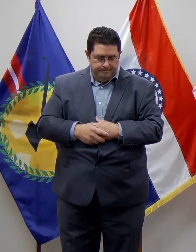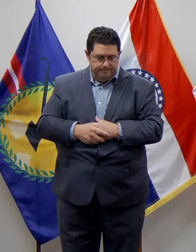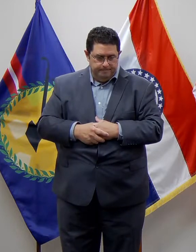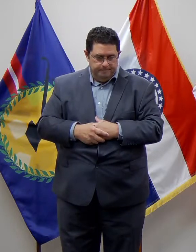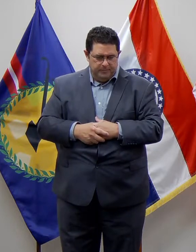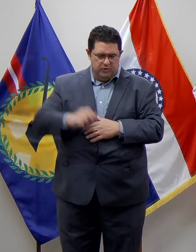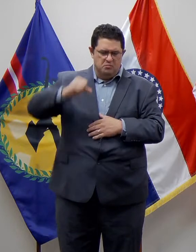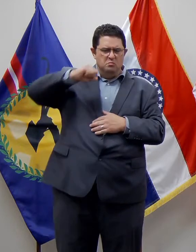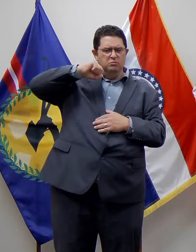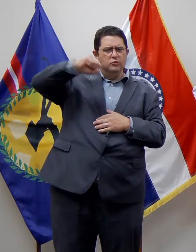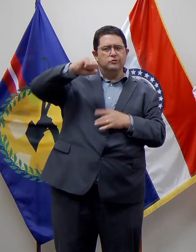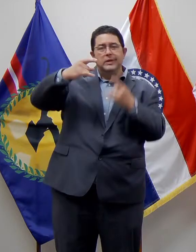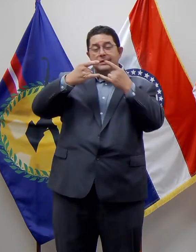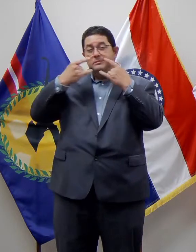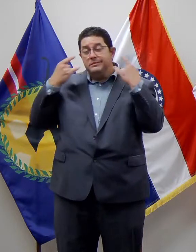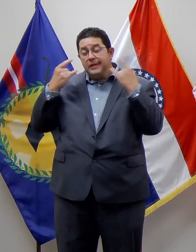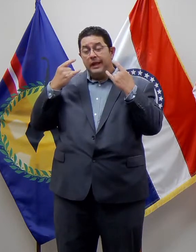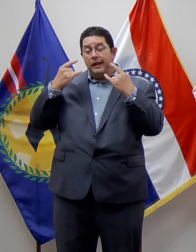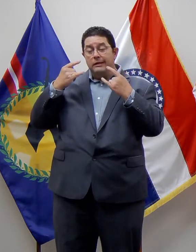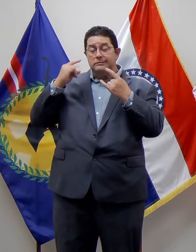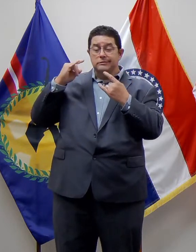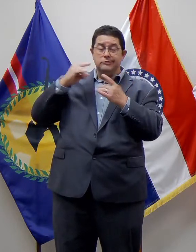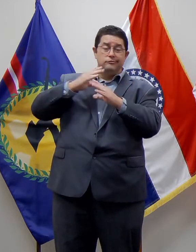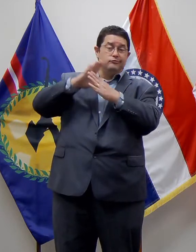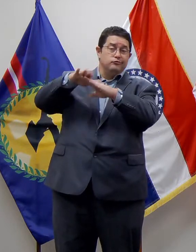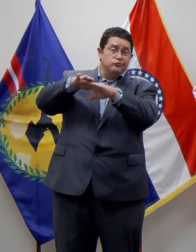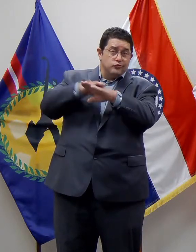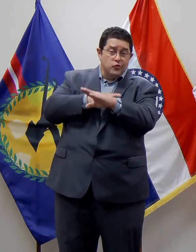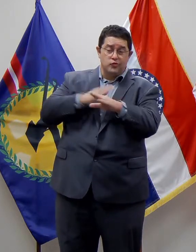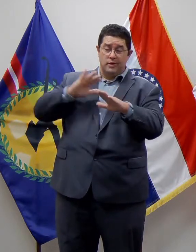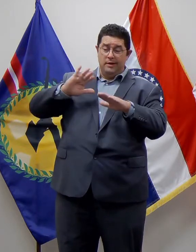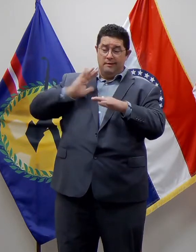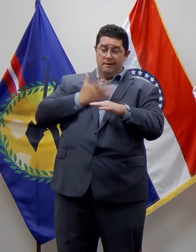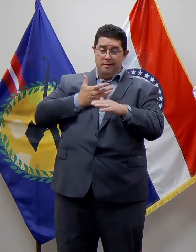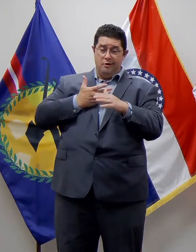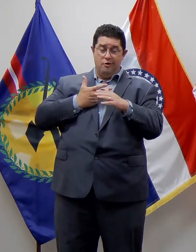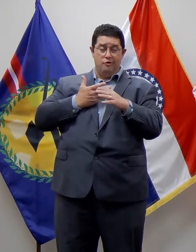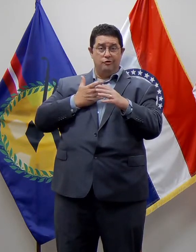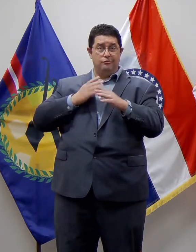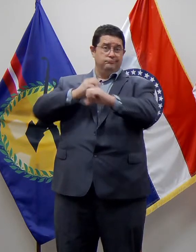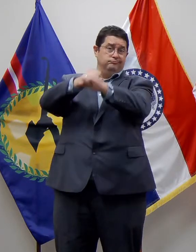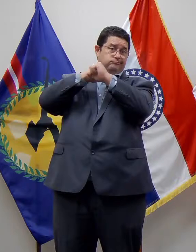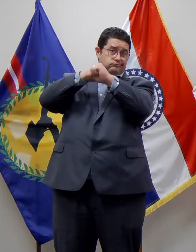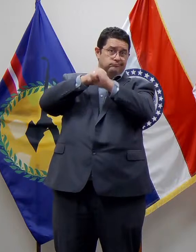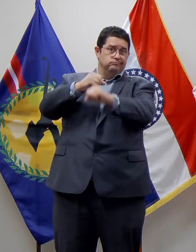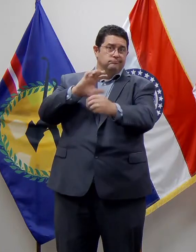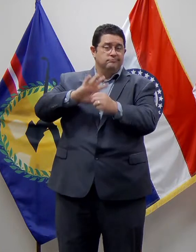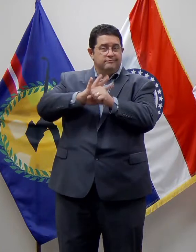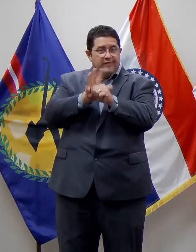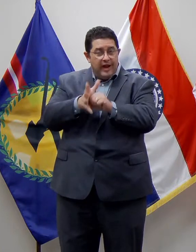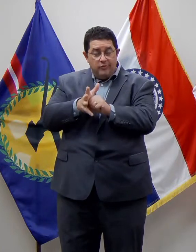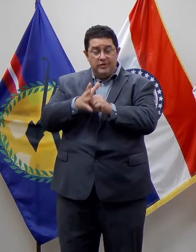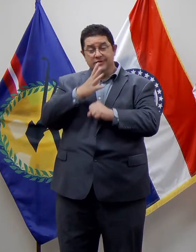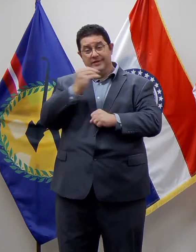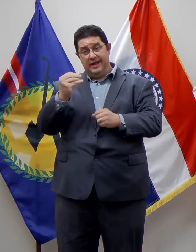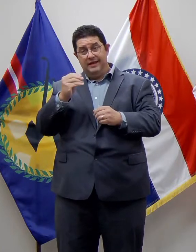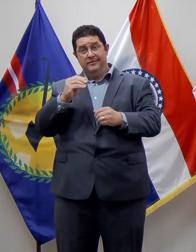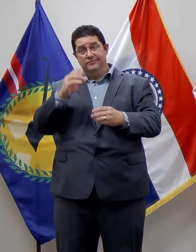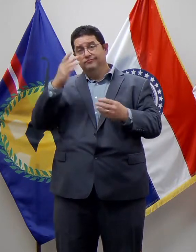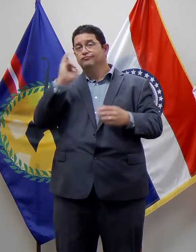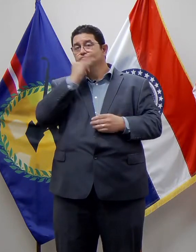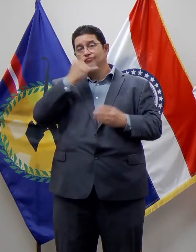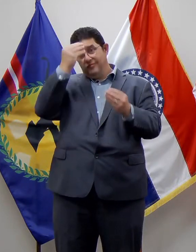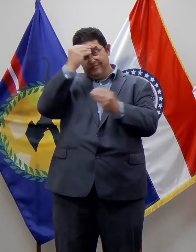pushback against masks has slowed our progress in slowing this virus. The confusion caused by misinformation about masks and vaccines